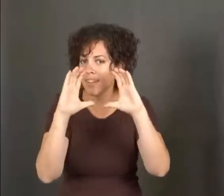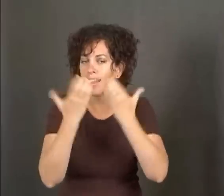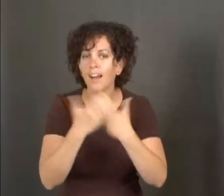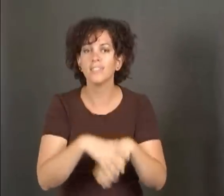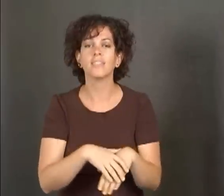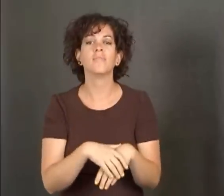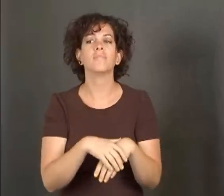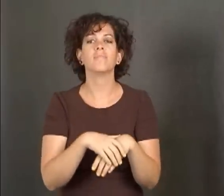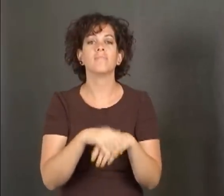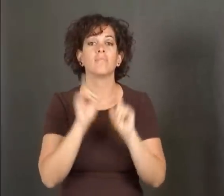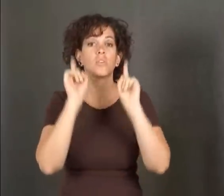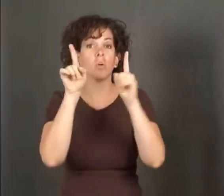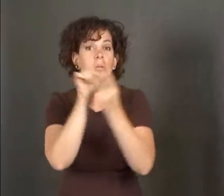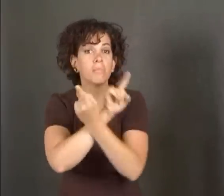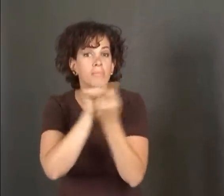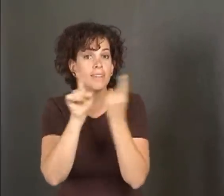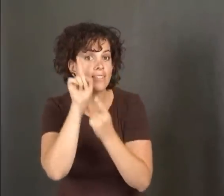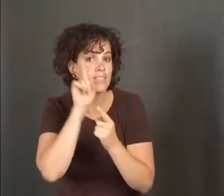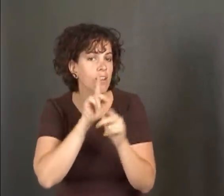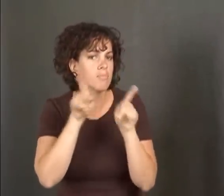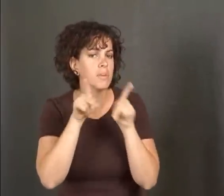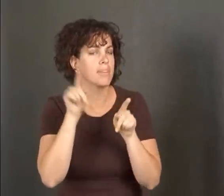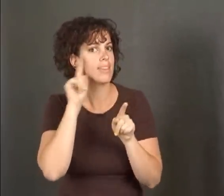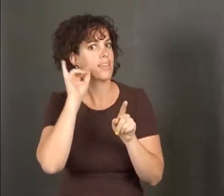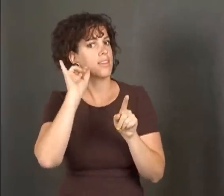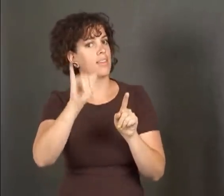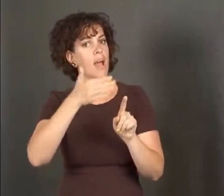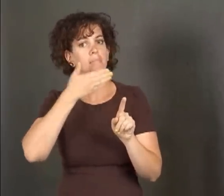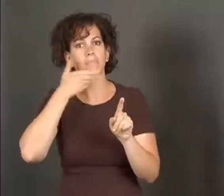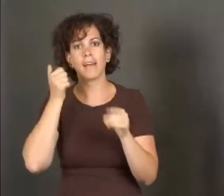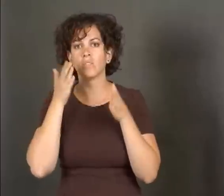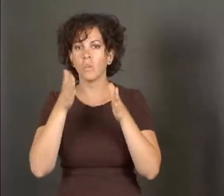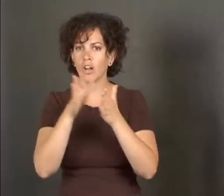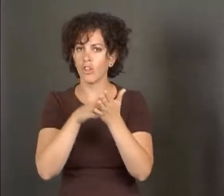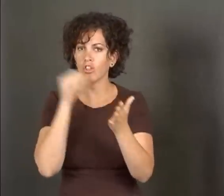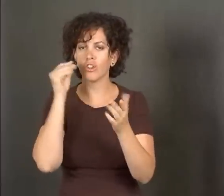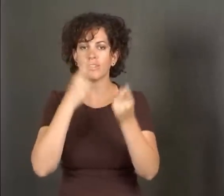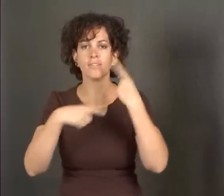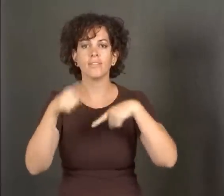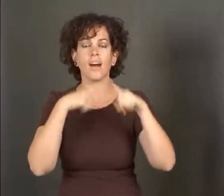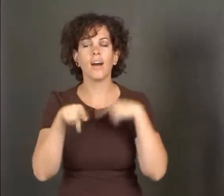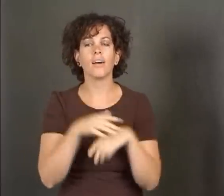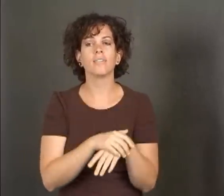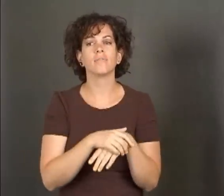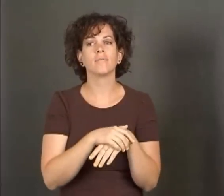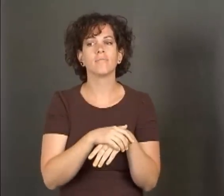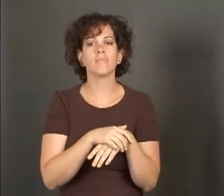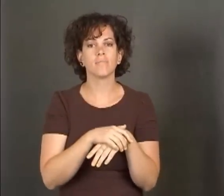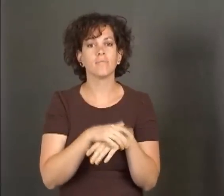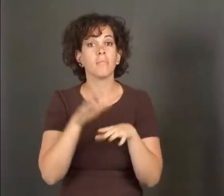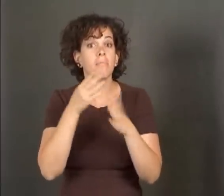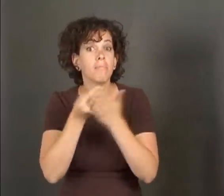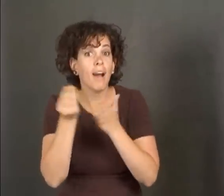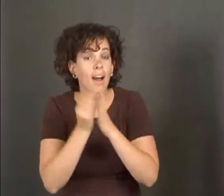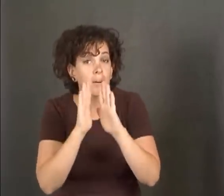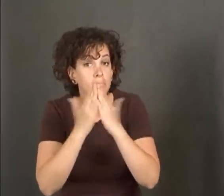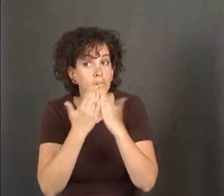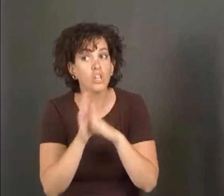I do recommend that you take some courses in American Sign Language, or even meet other deaf people. That is a wonderful way to learn sign